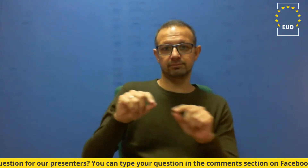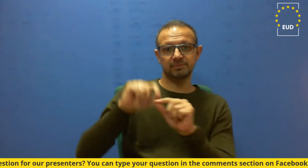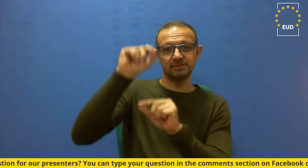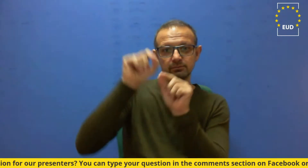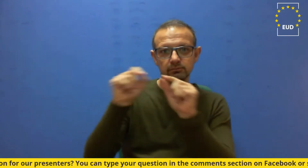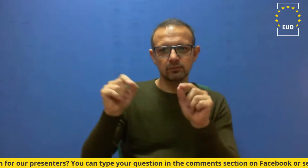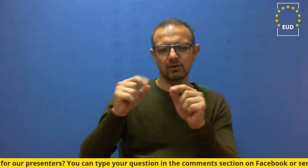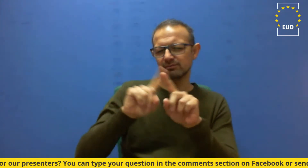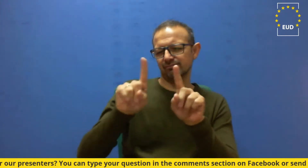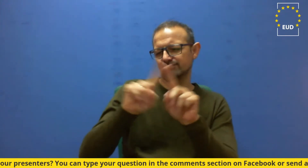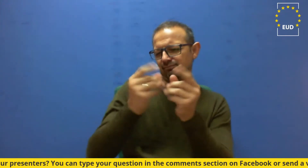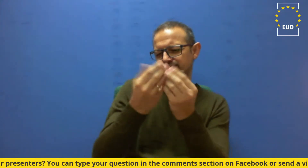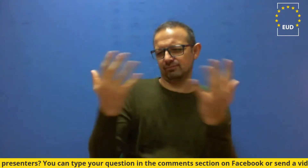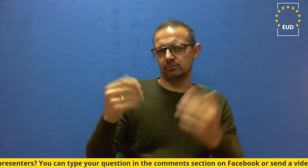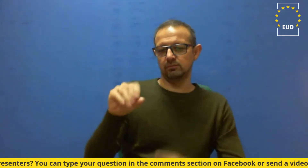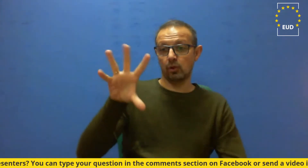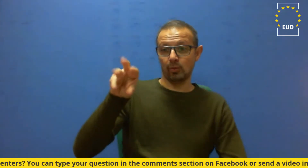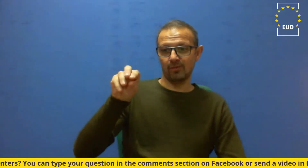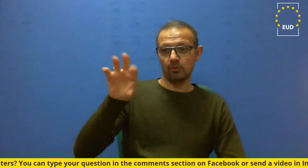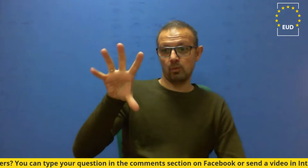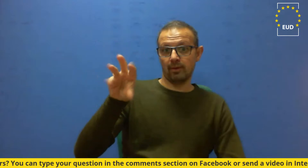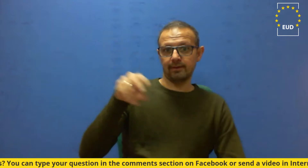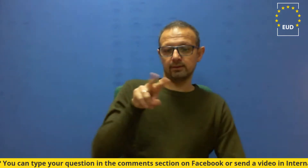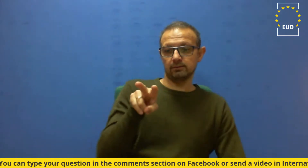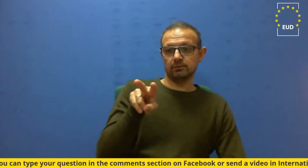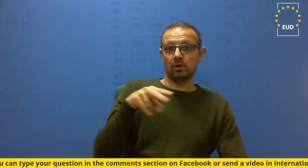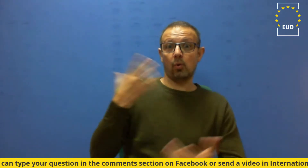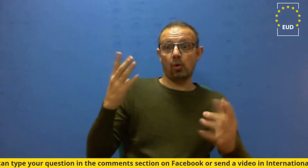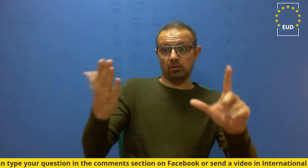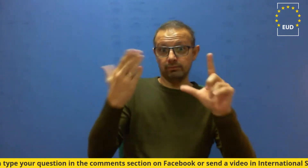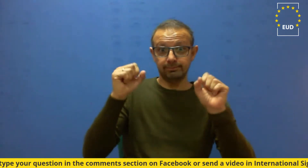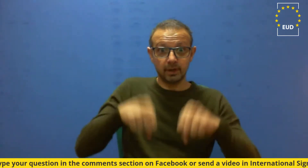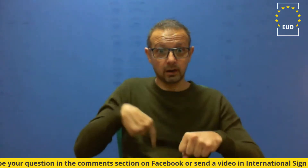interpretation and provisions of sign language interpretation within television.